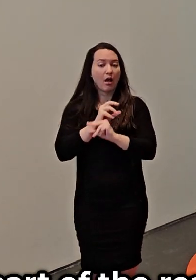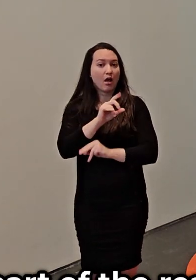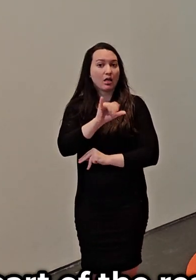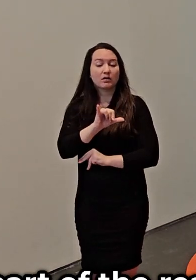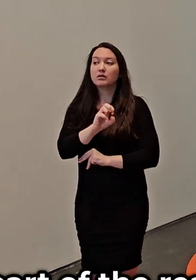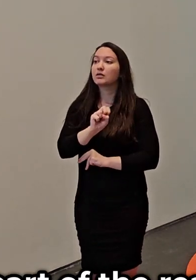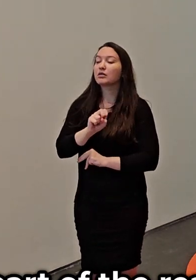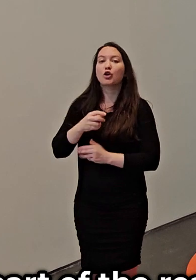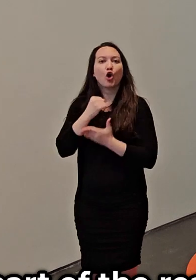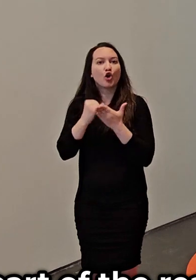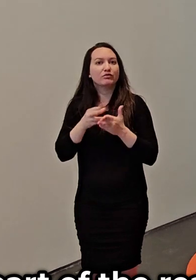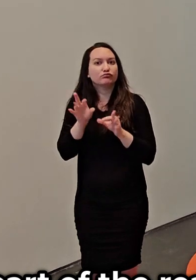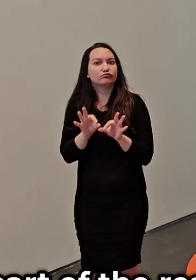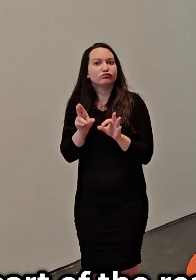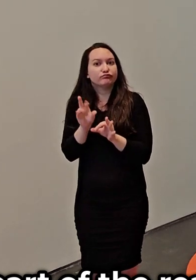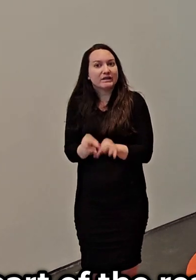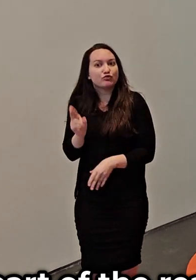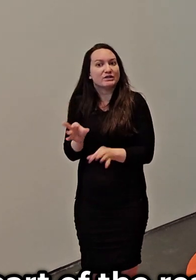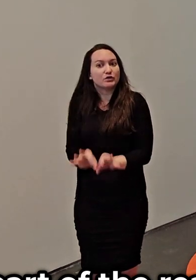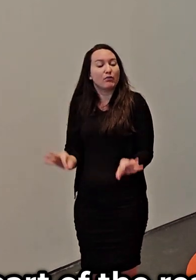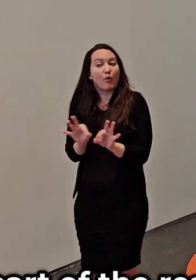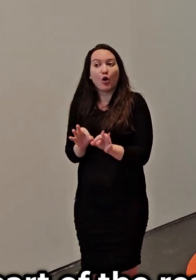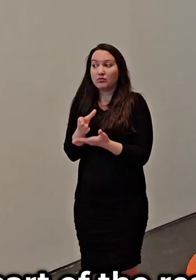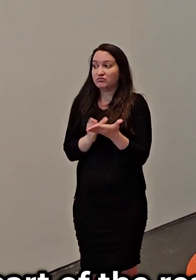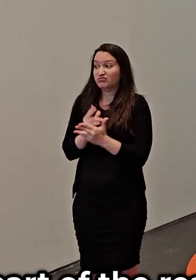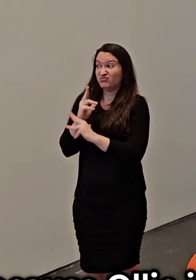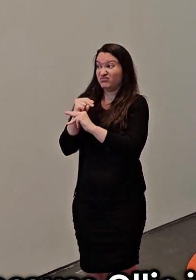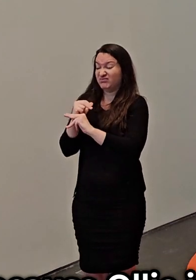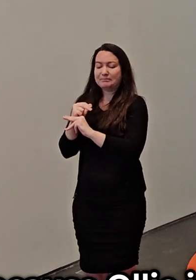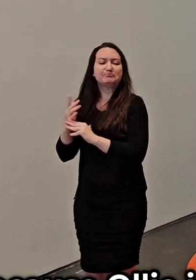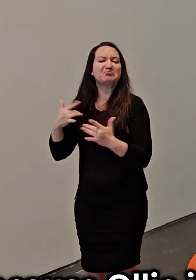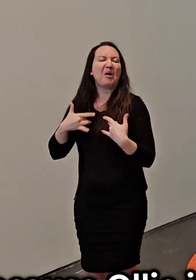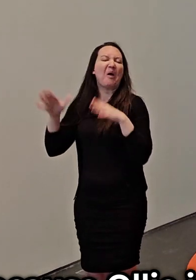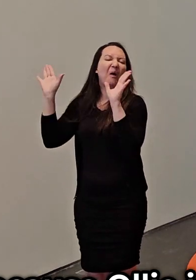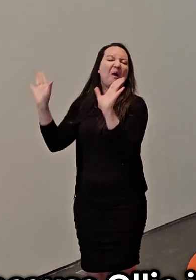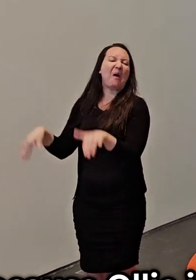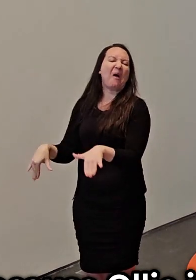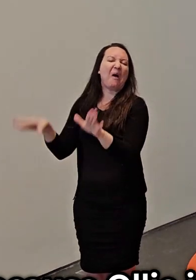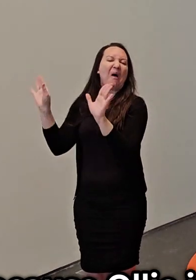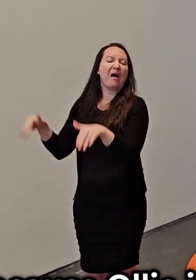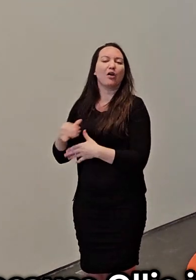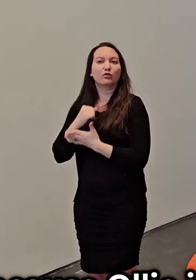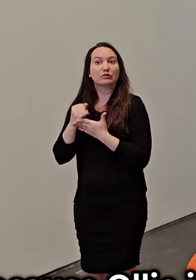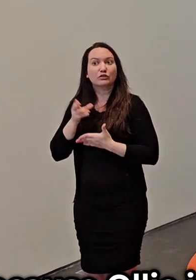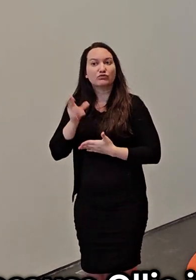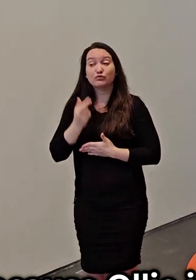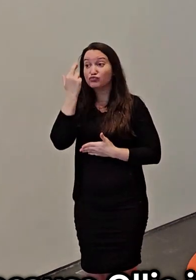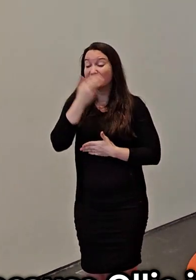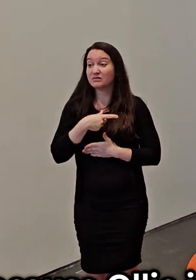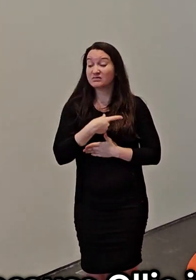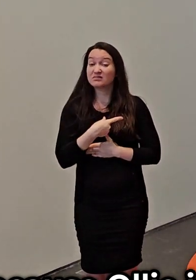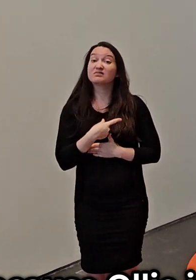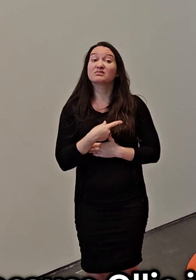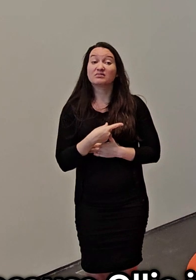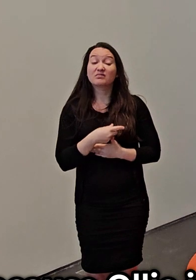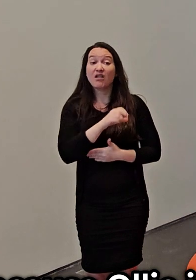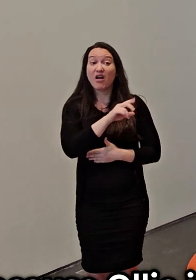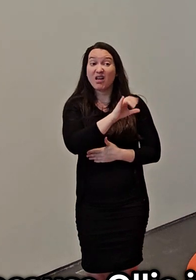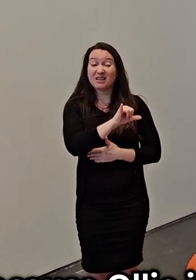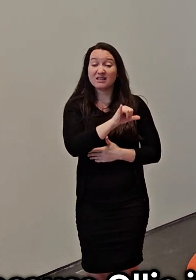is not as concerned with art history as Jay is because Ollie is more worried about what he has to do in the here